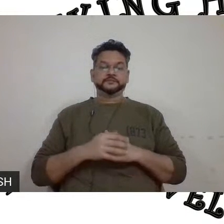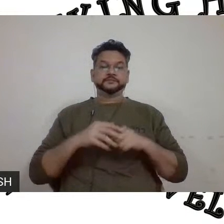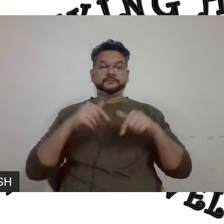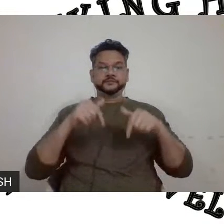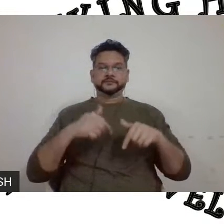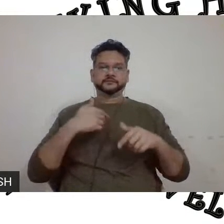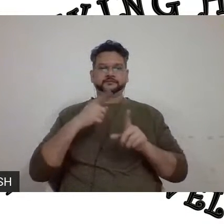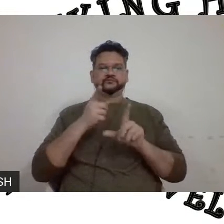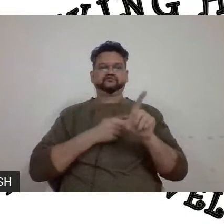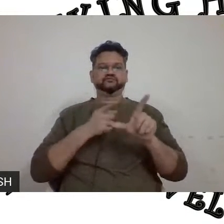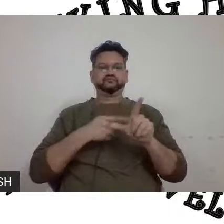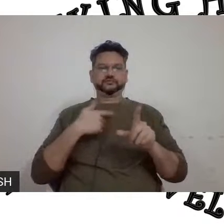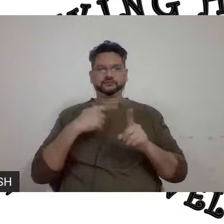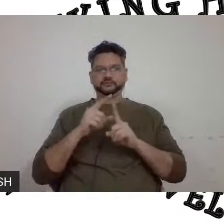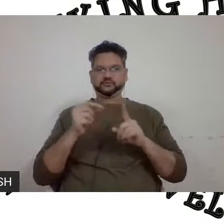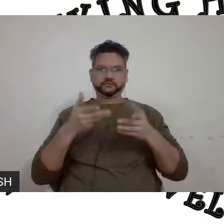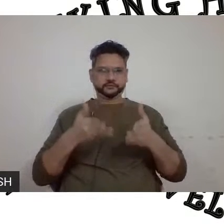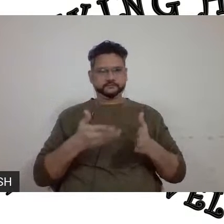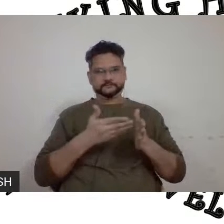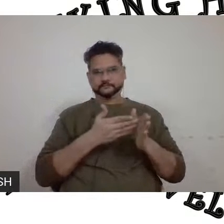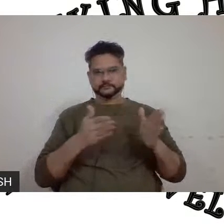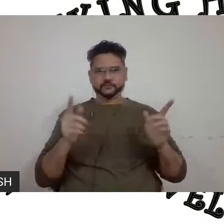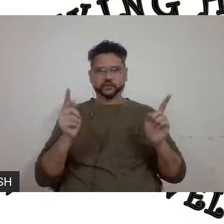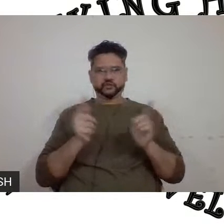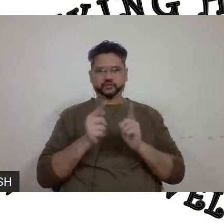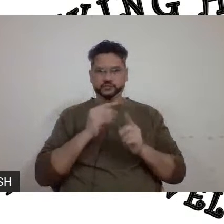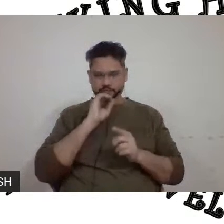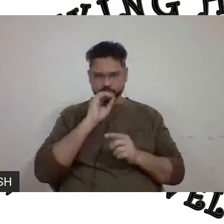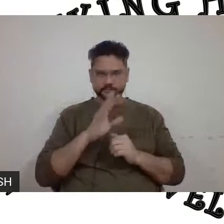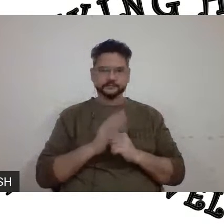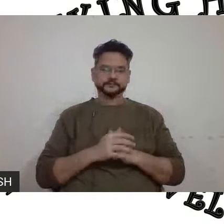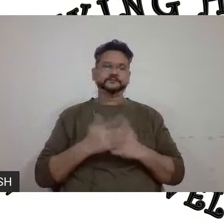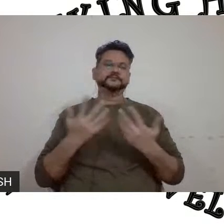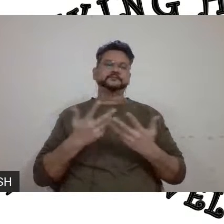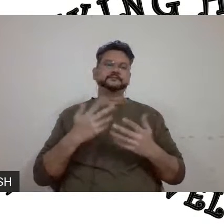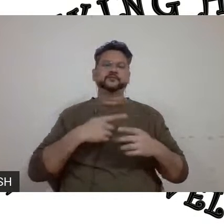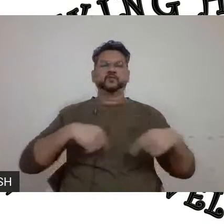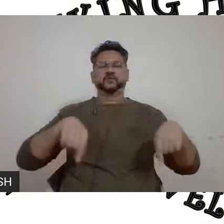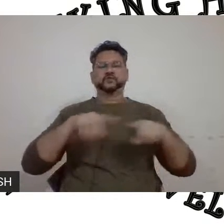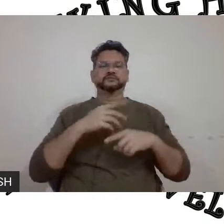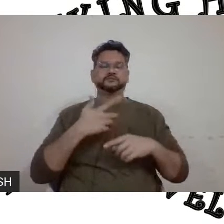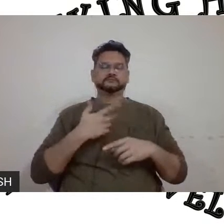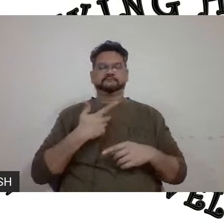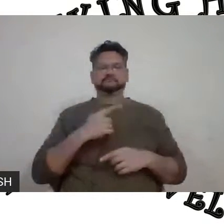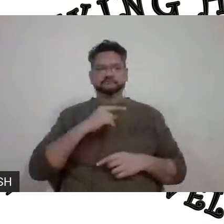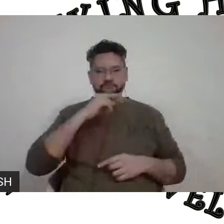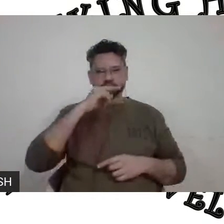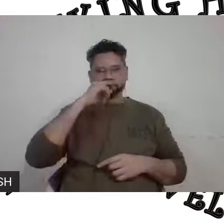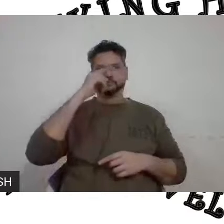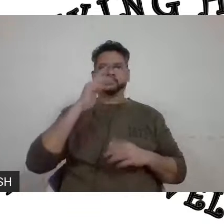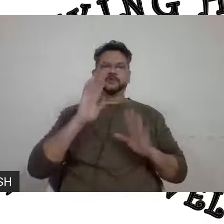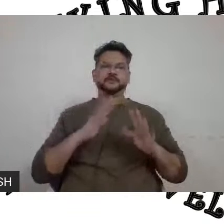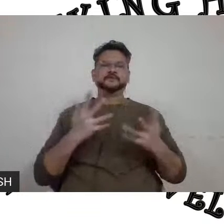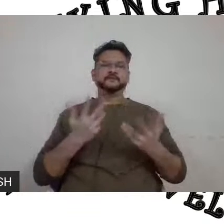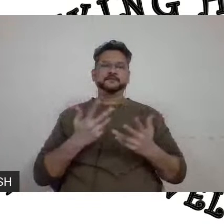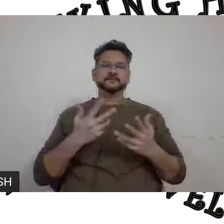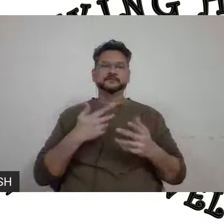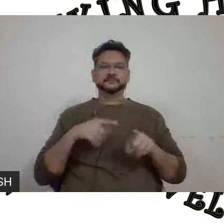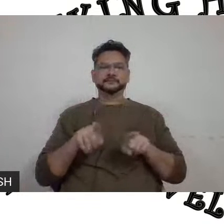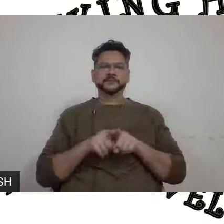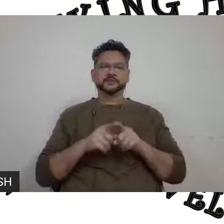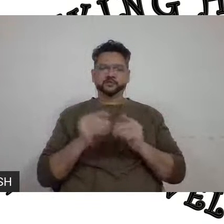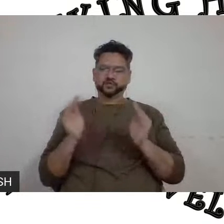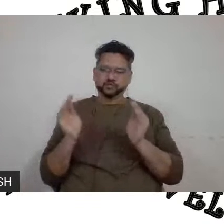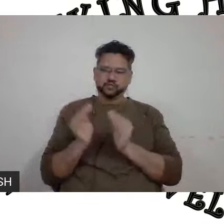what Uniki does, and we are basically proud that we have been able to find, even if in small